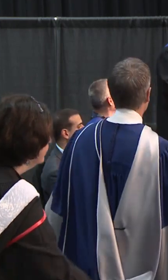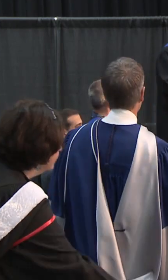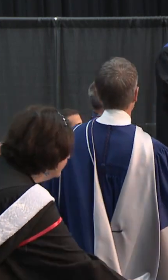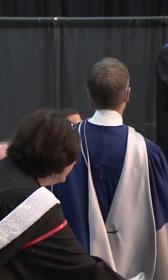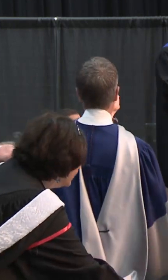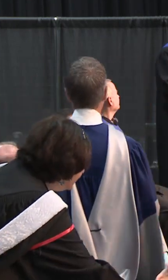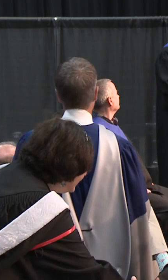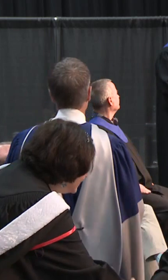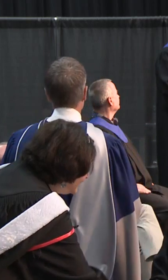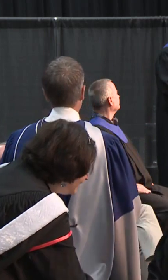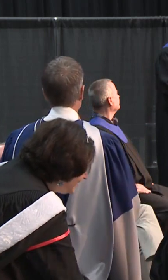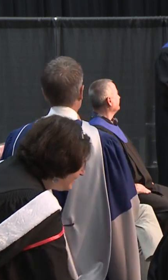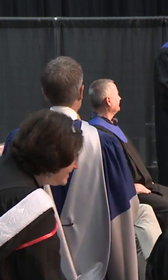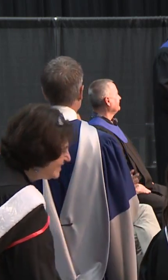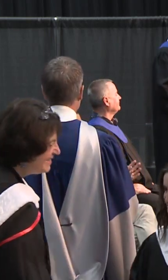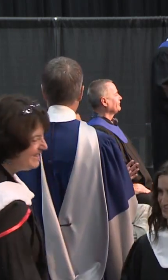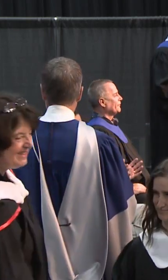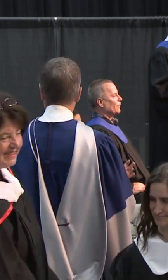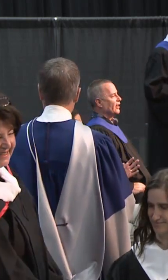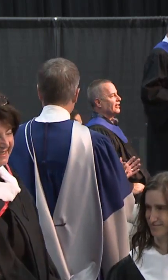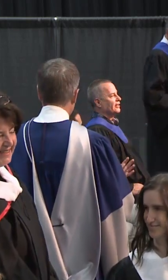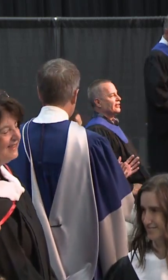With honors, Elisa Monkman.